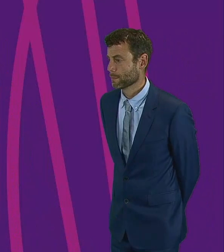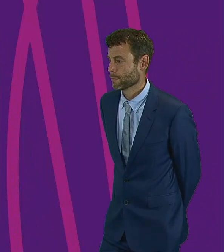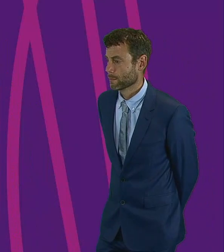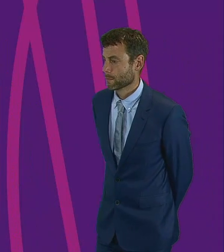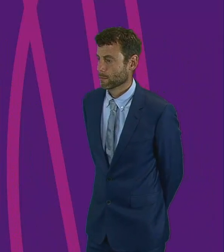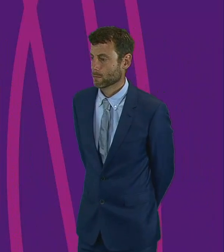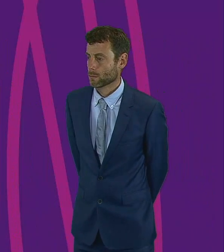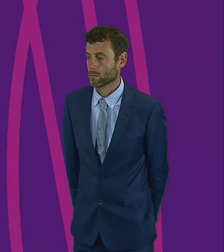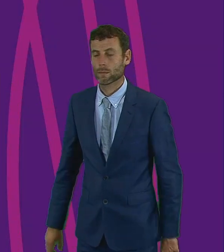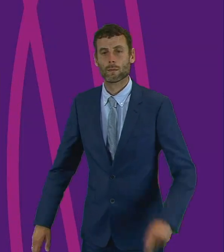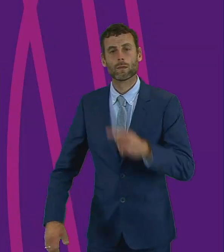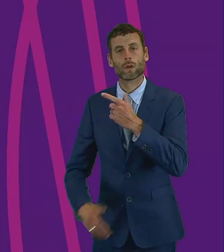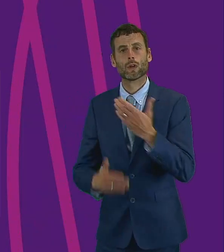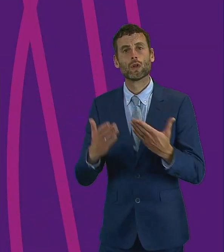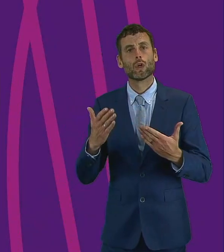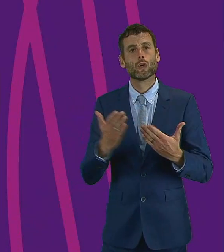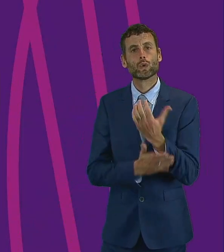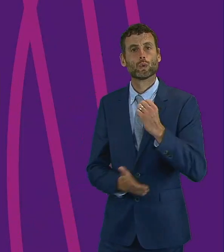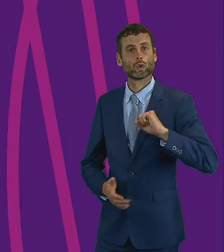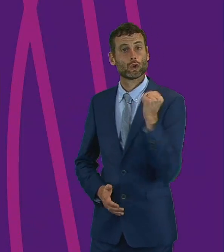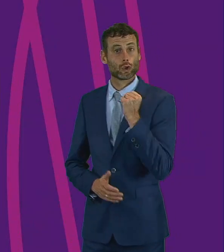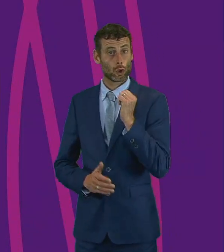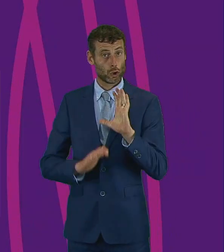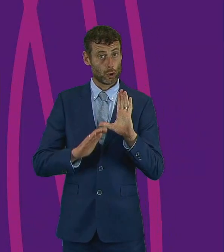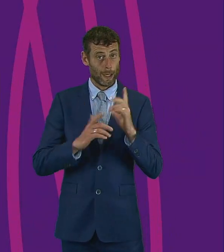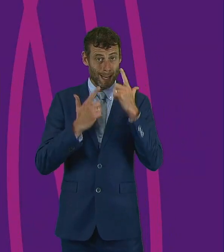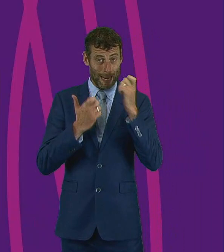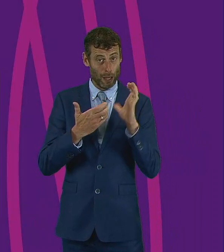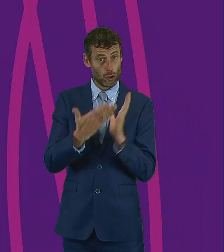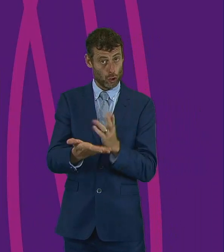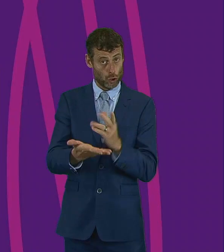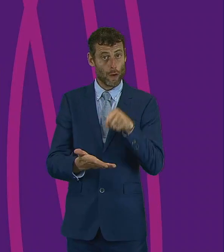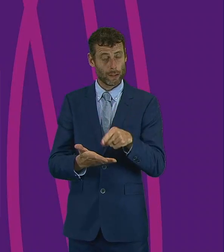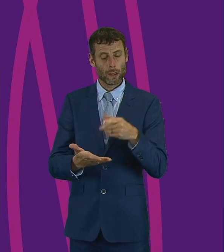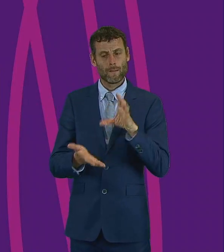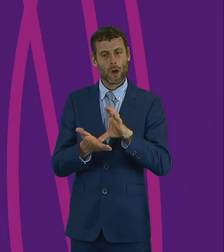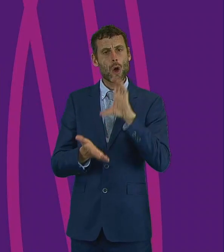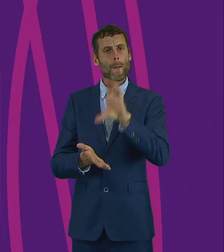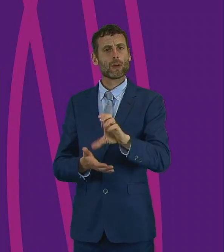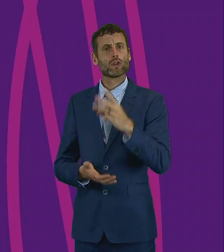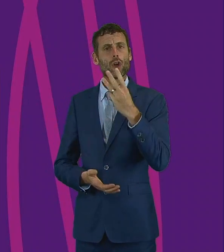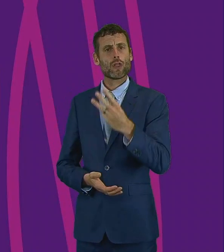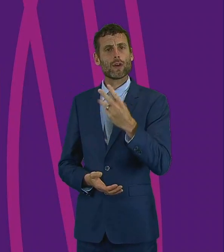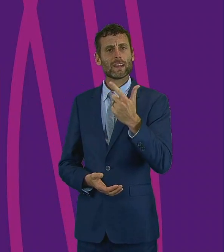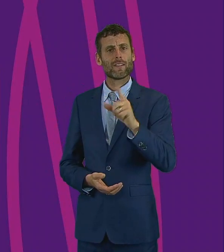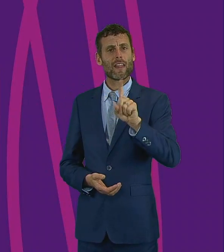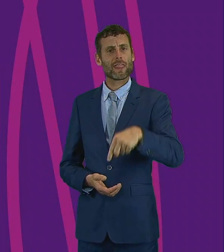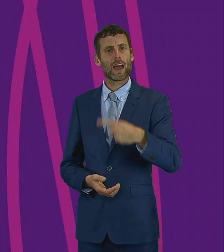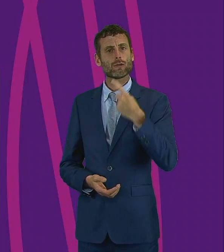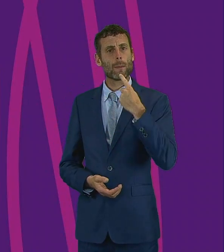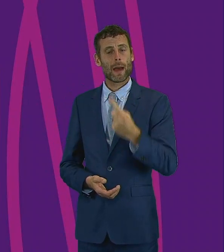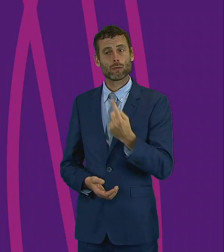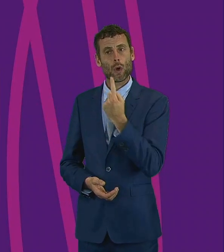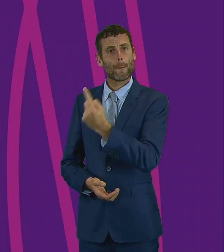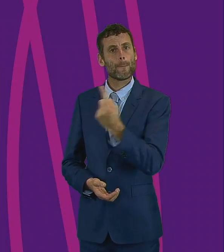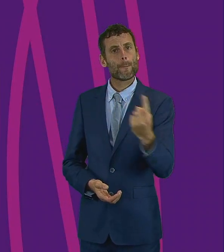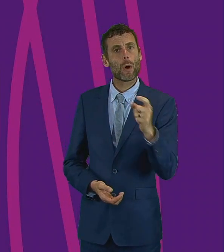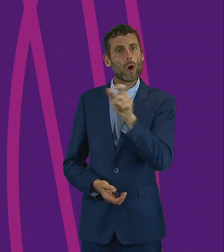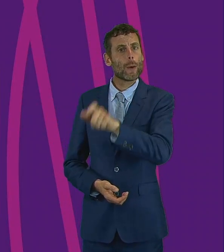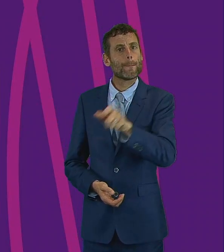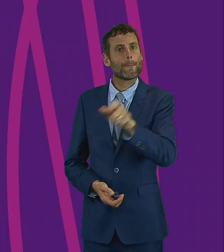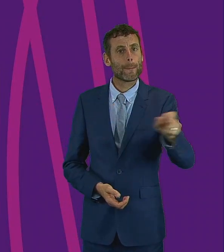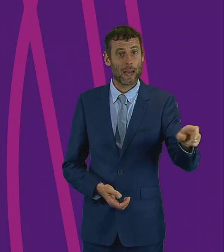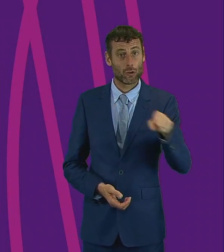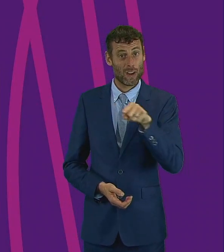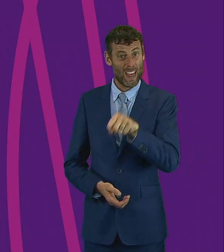The new Scottish Met Service has been established with a budget of £37,000 per patient. This is almost